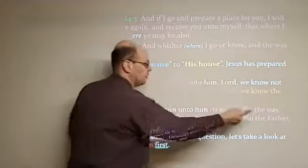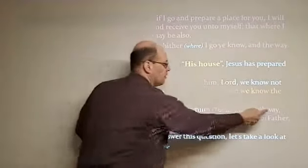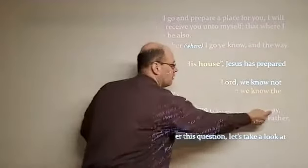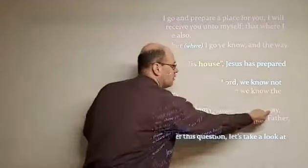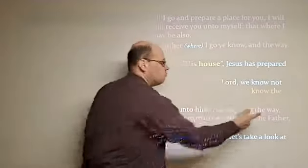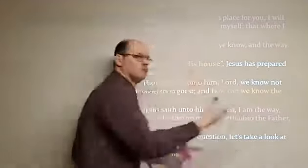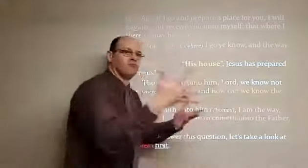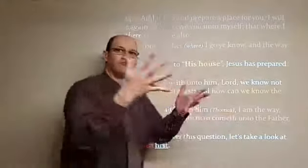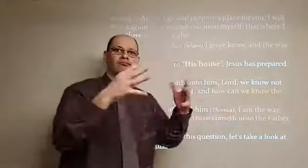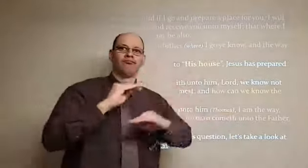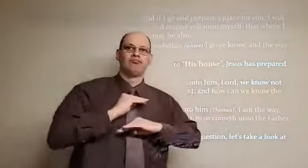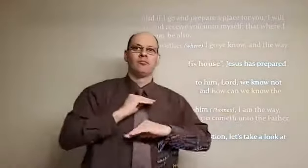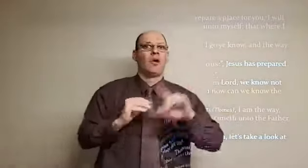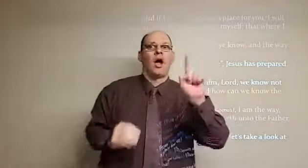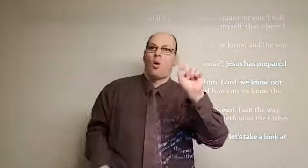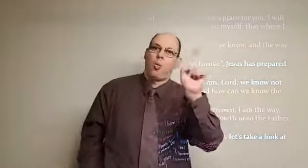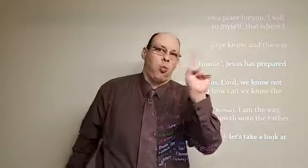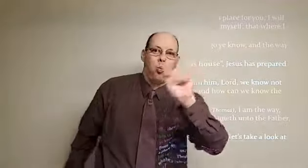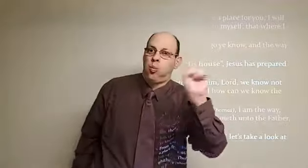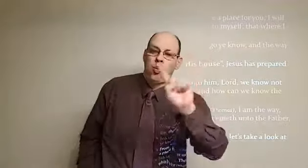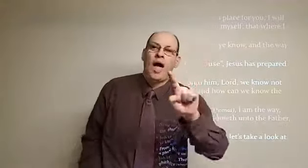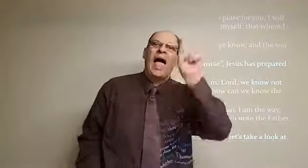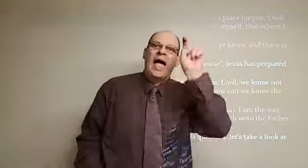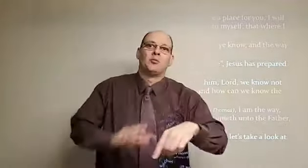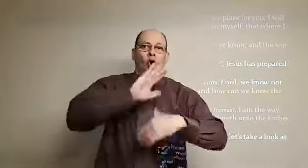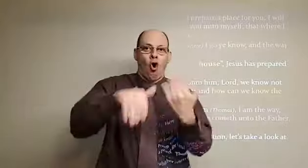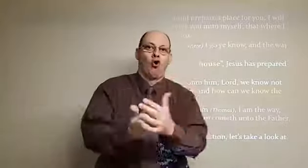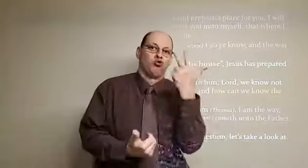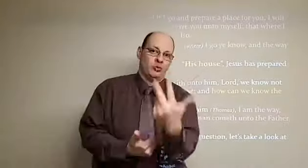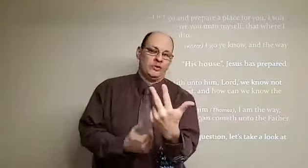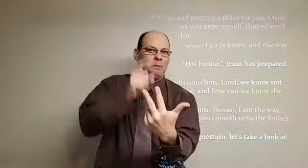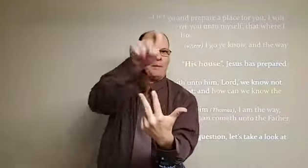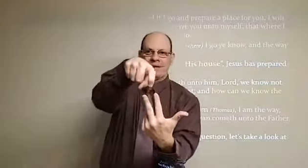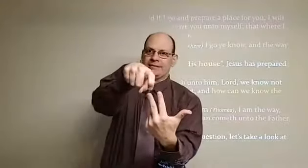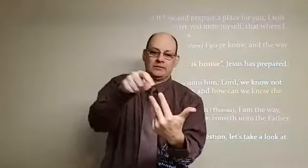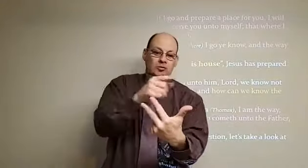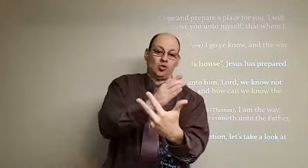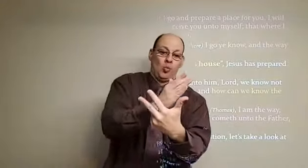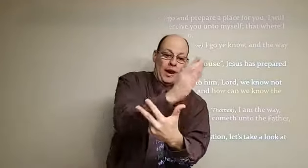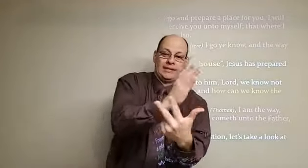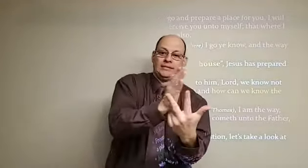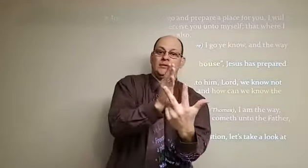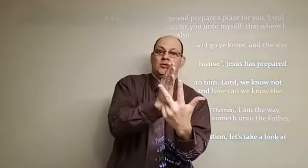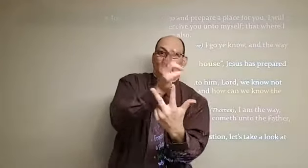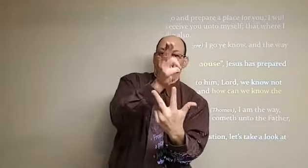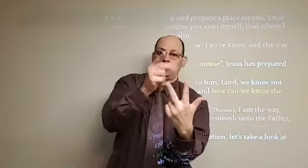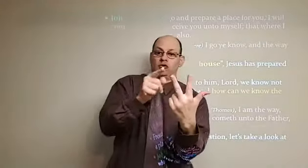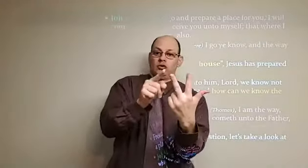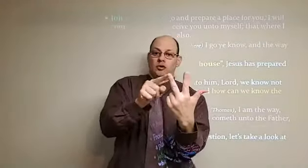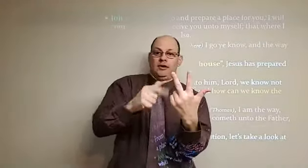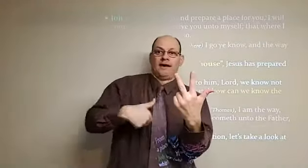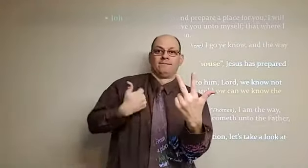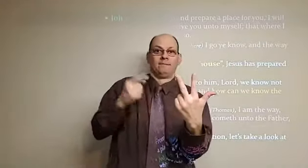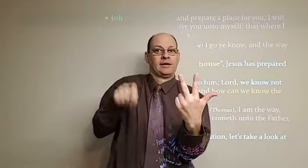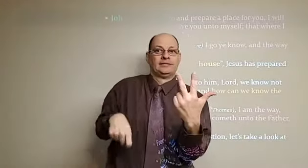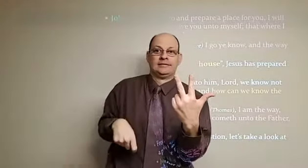if you have the way in the life you can't be satisfied with it's it you have to have all three you have to have the way the truth